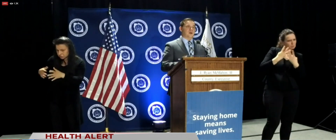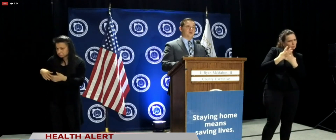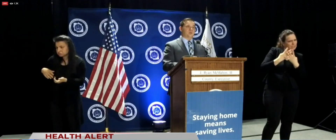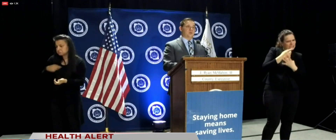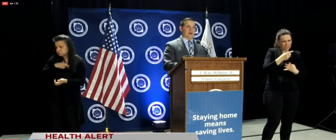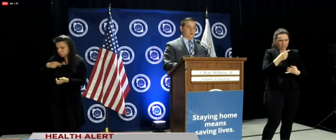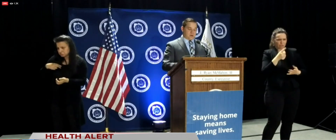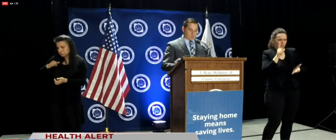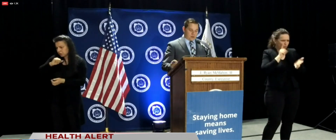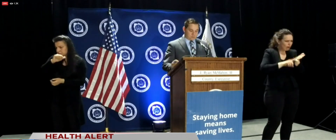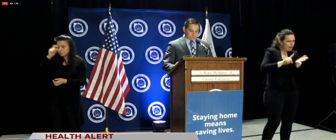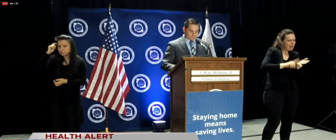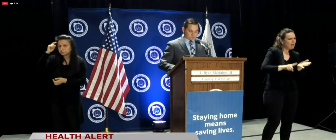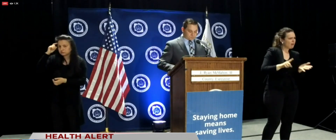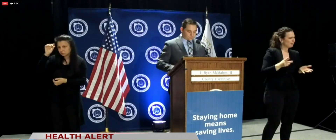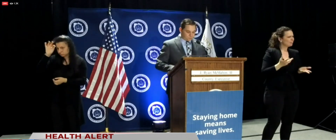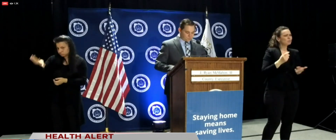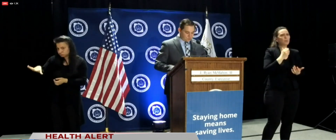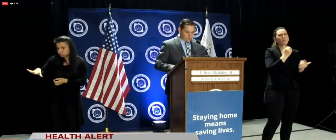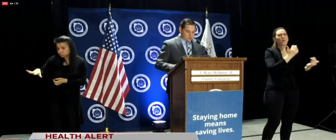reason. Call your provider right away.